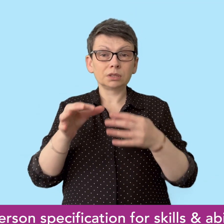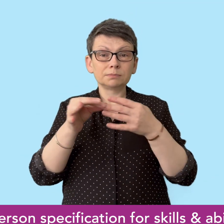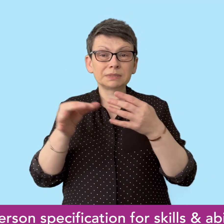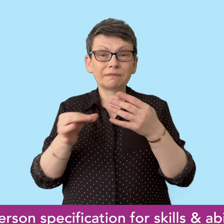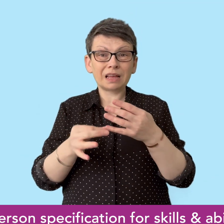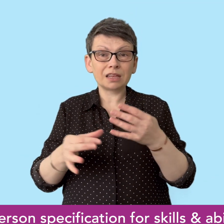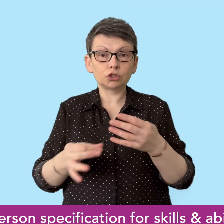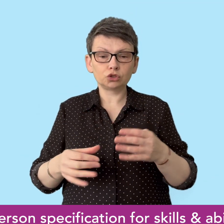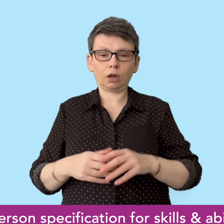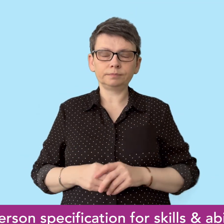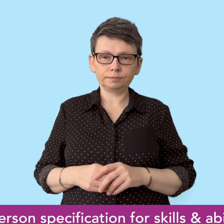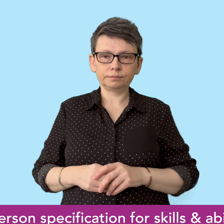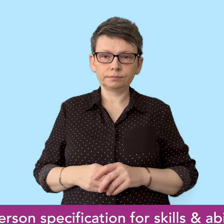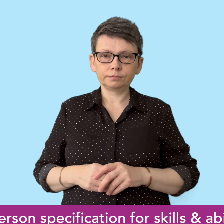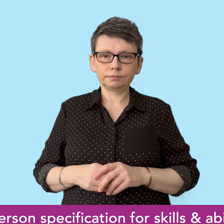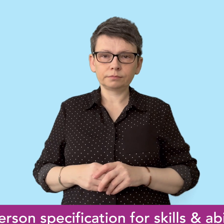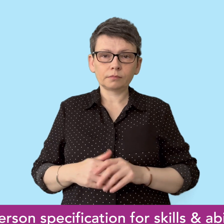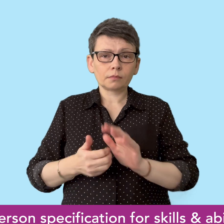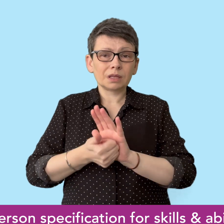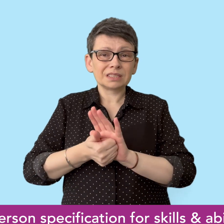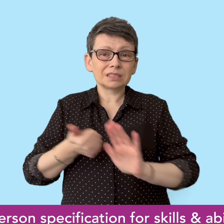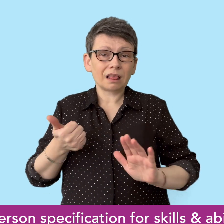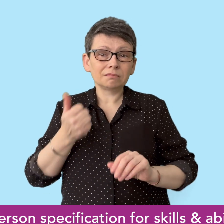Person specification for skills and abilities.